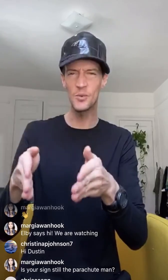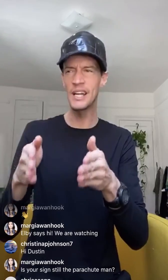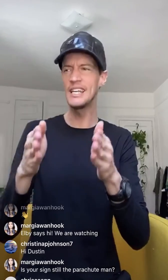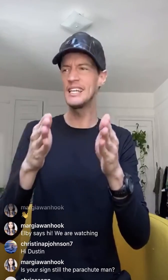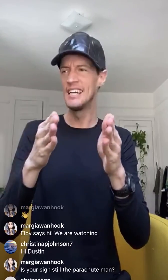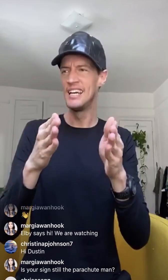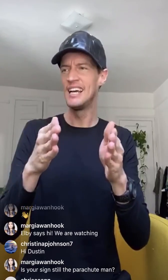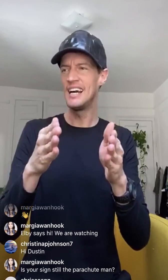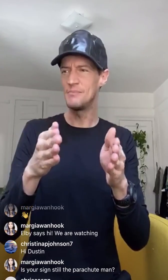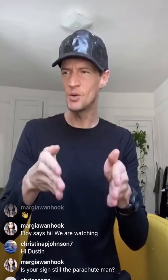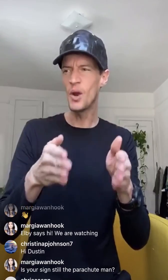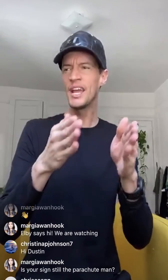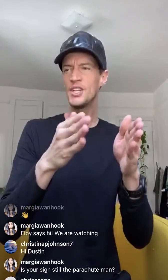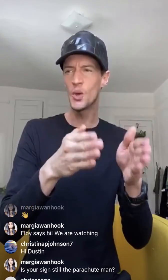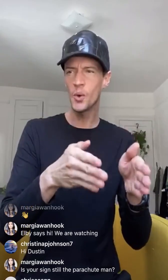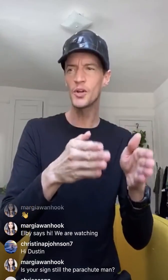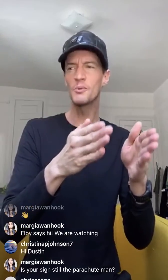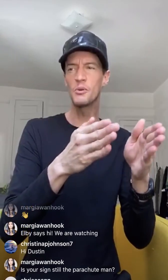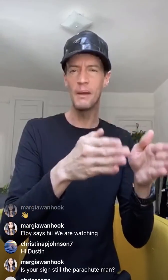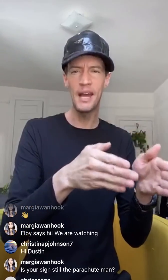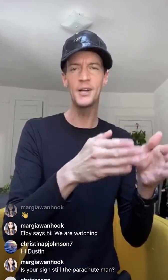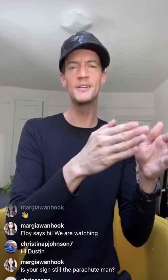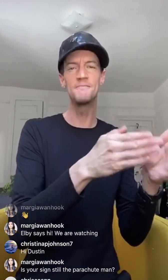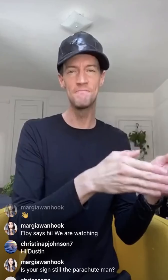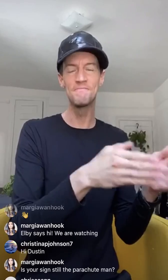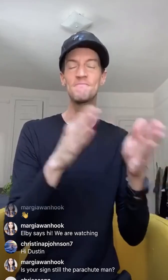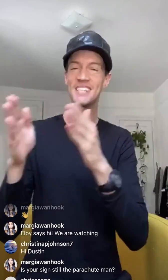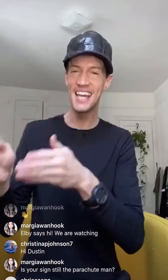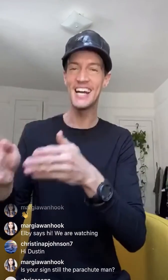you're going to prepare, plan, arrange something,